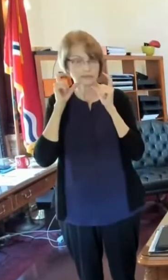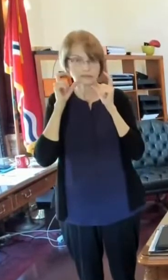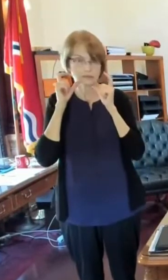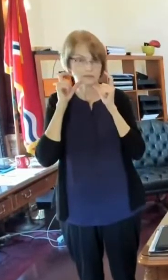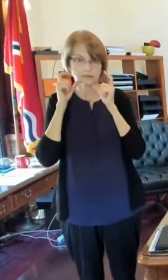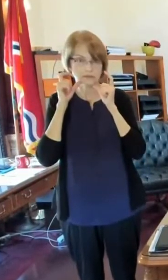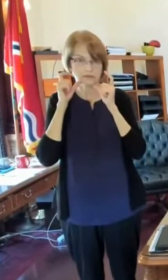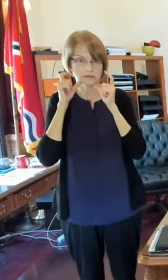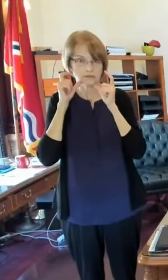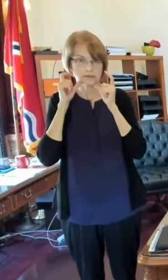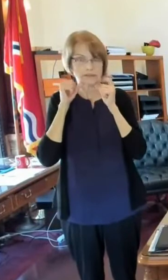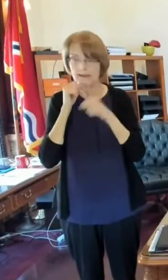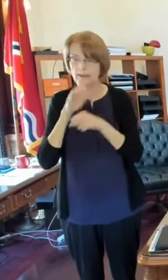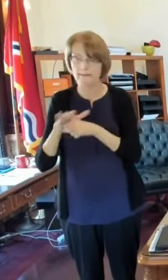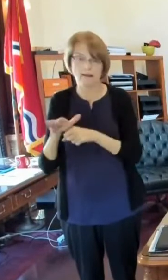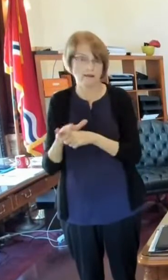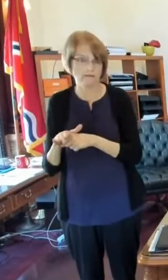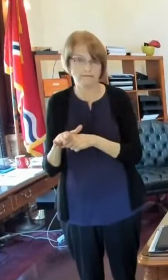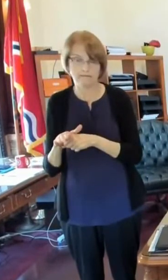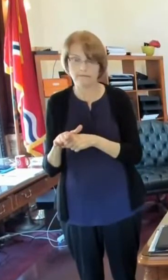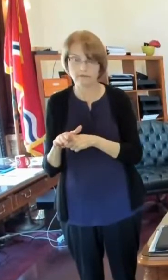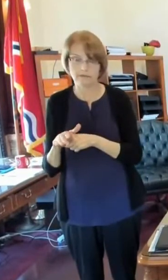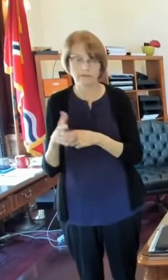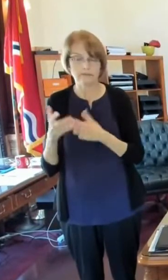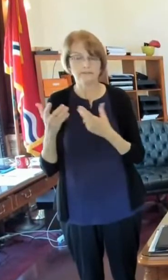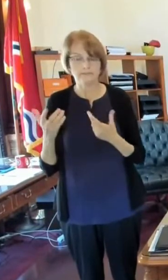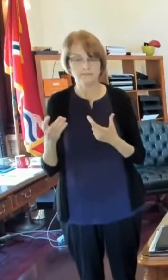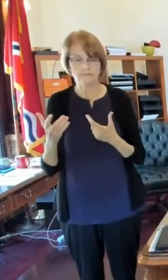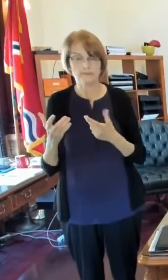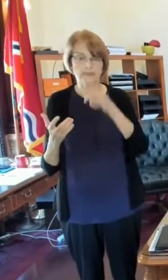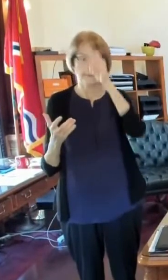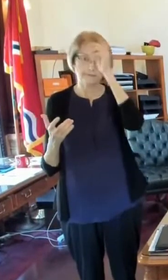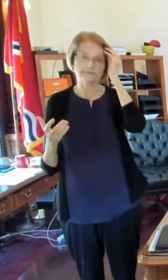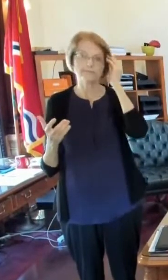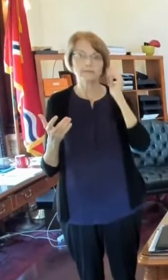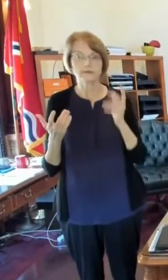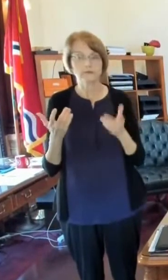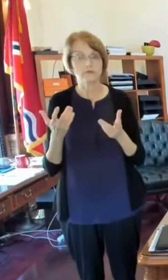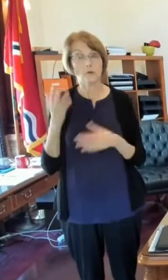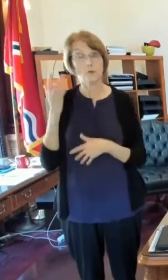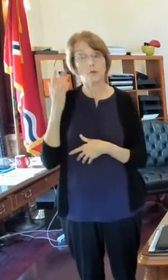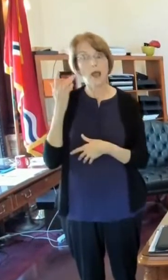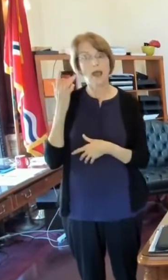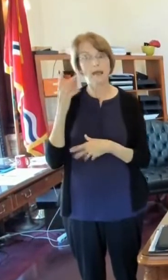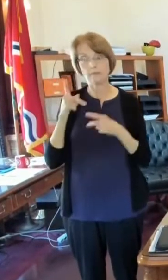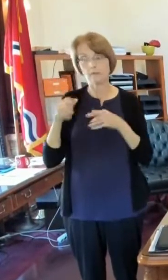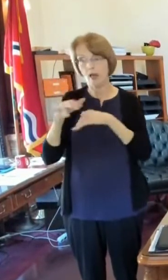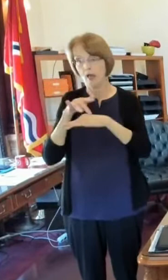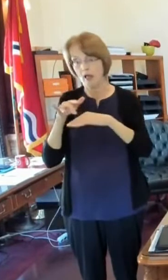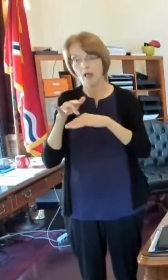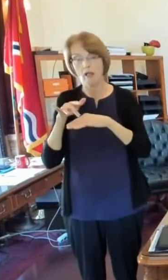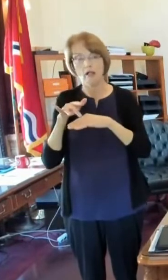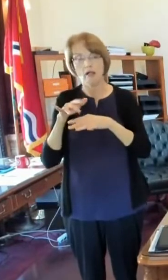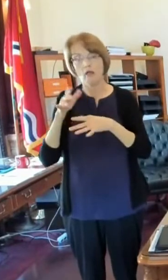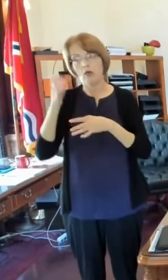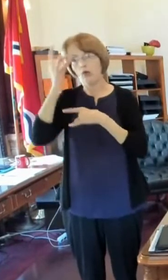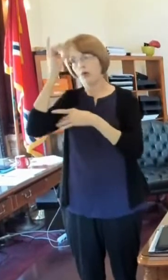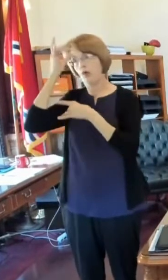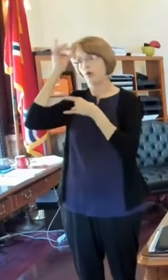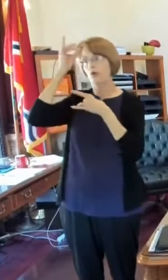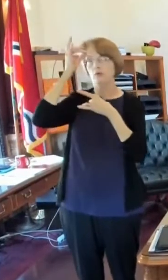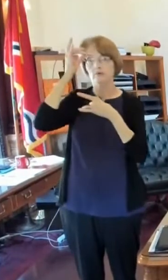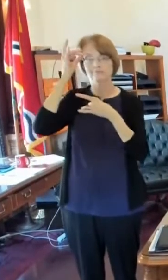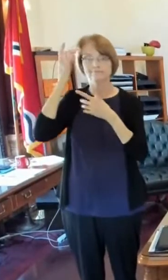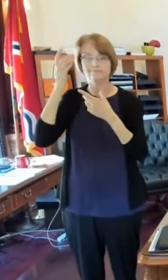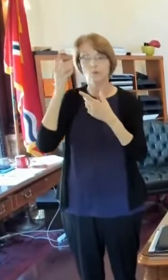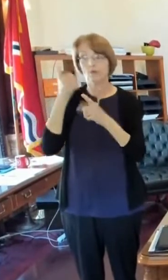as they should, as much as we felt they should, and that was putting people's health in a people were putting their own